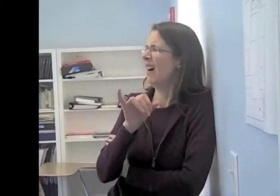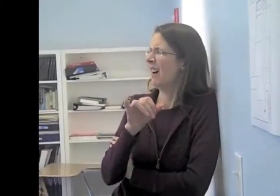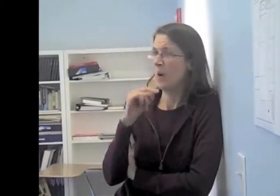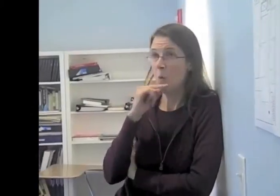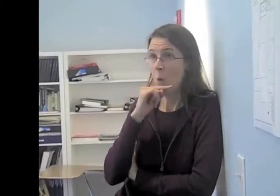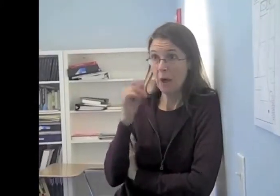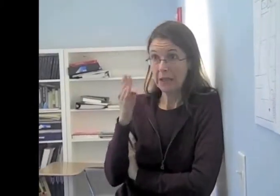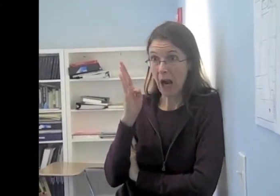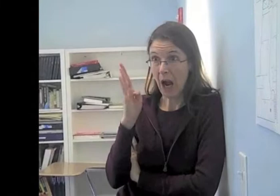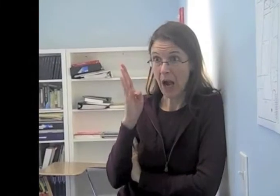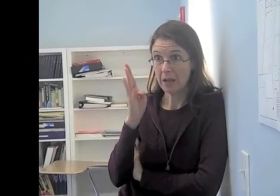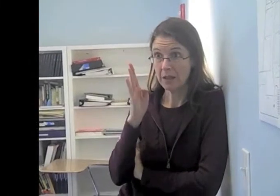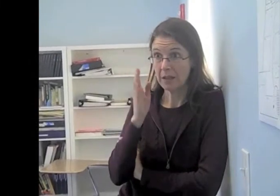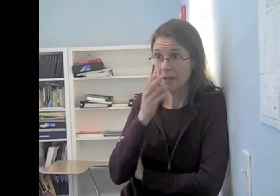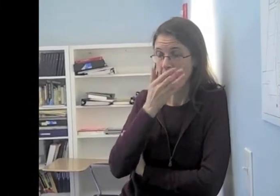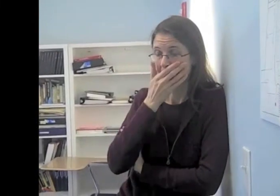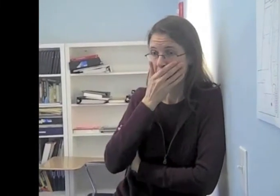Oh, the corn god.